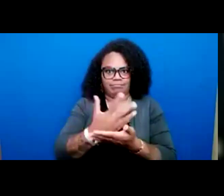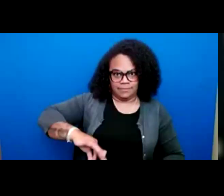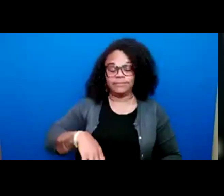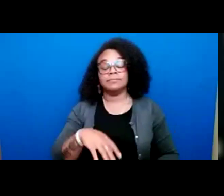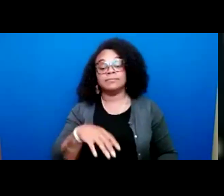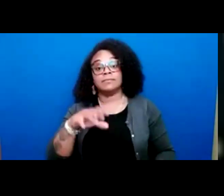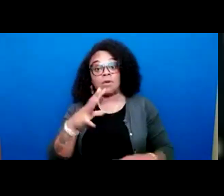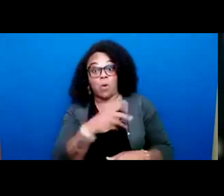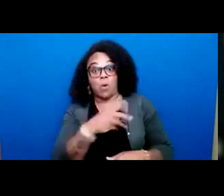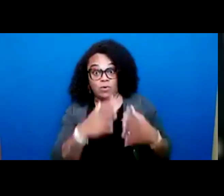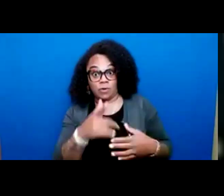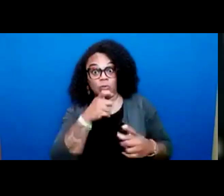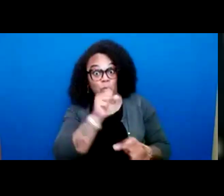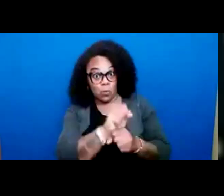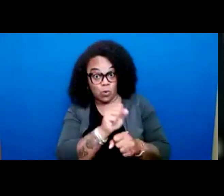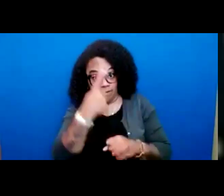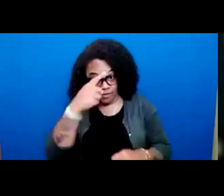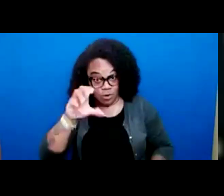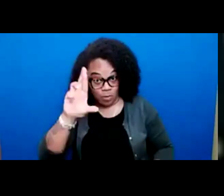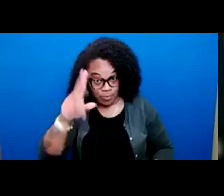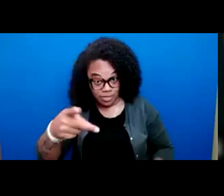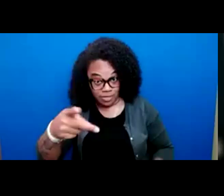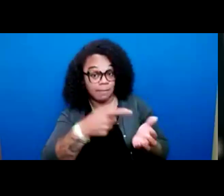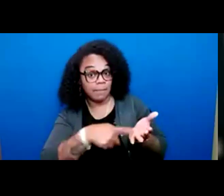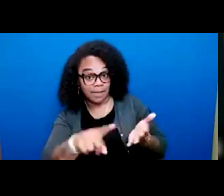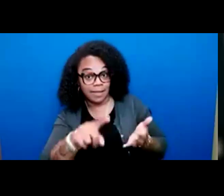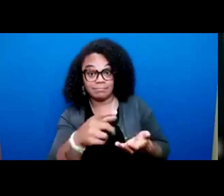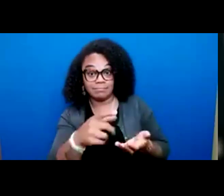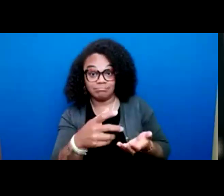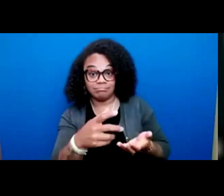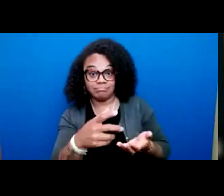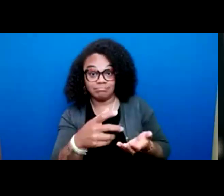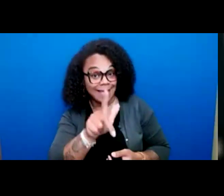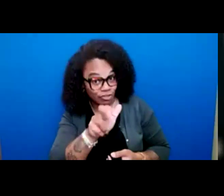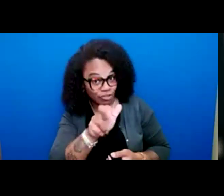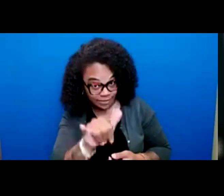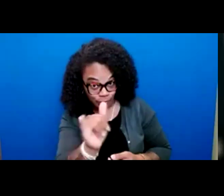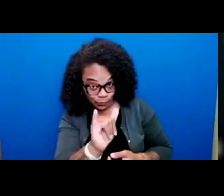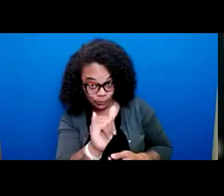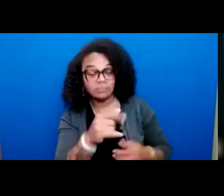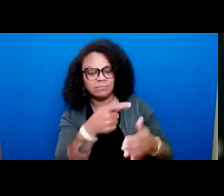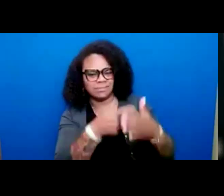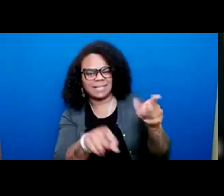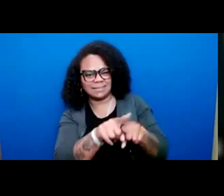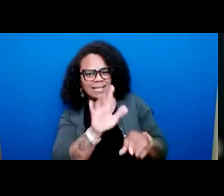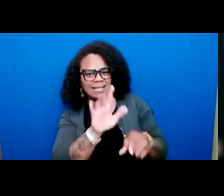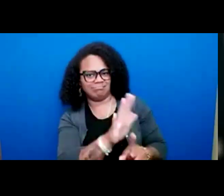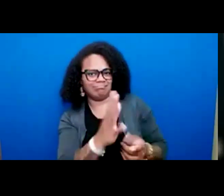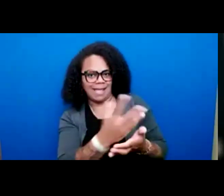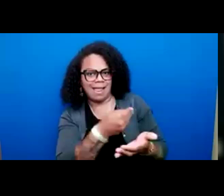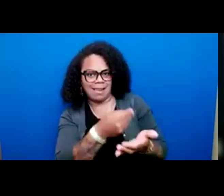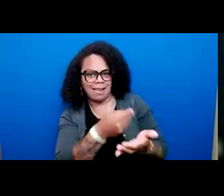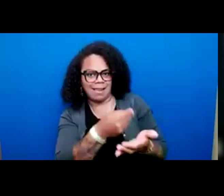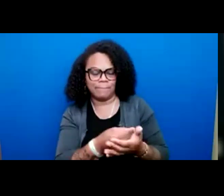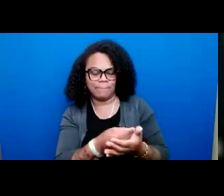for the corporation can be paid with salaries, which are taxed as income to the owner, and then are generally deductible business expenses